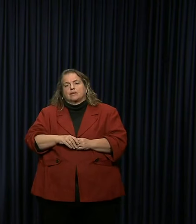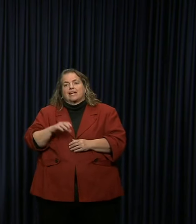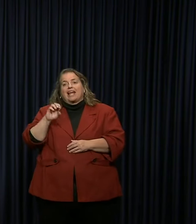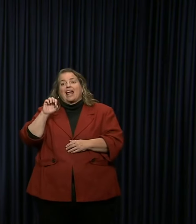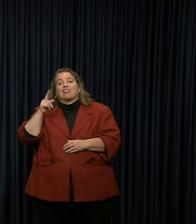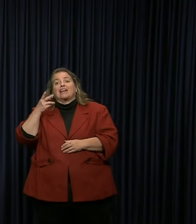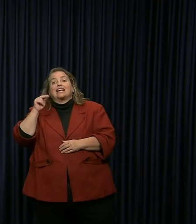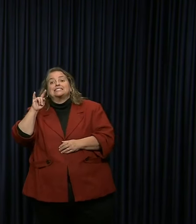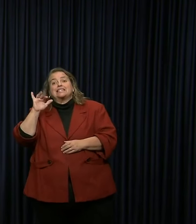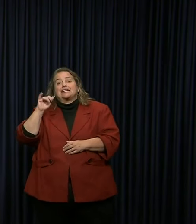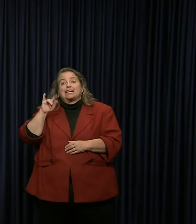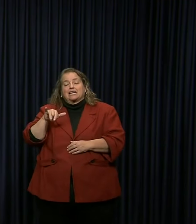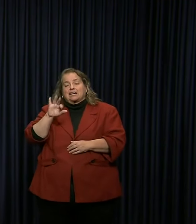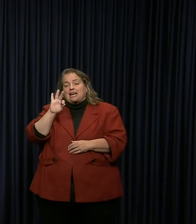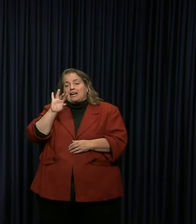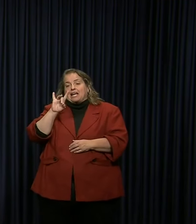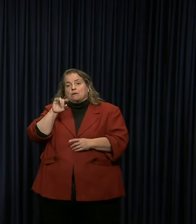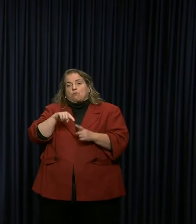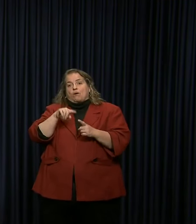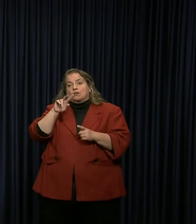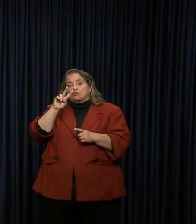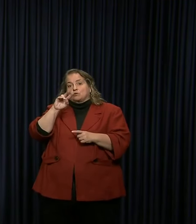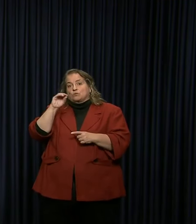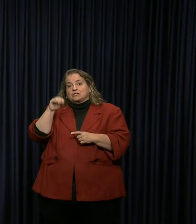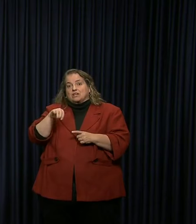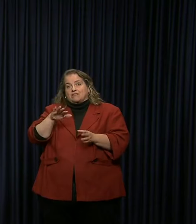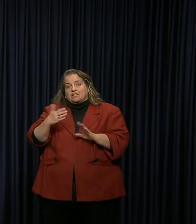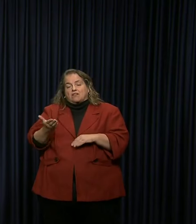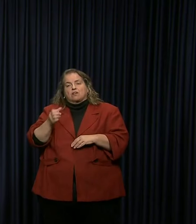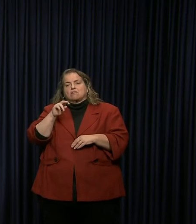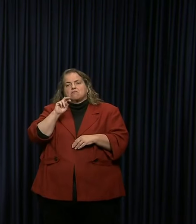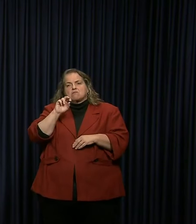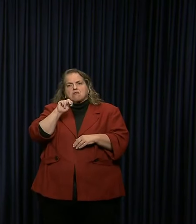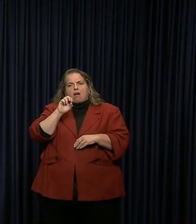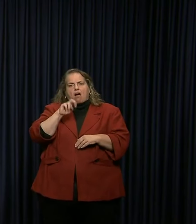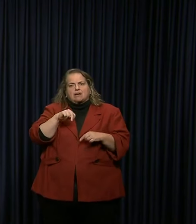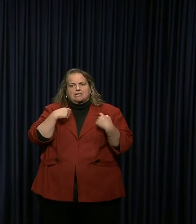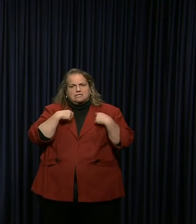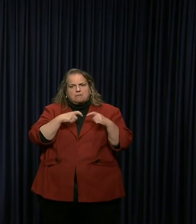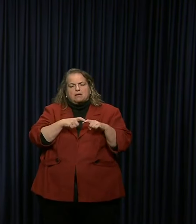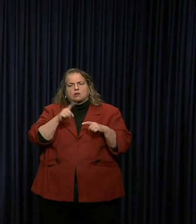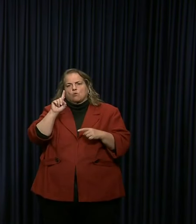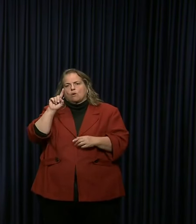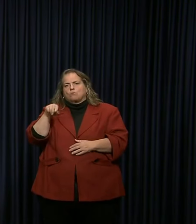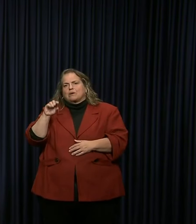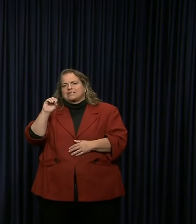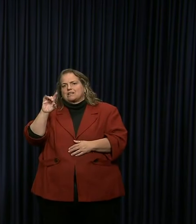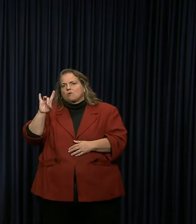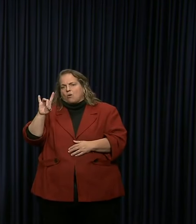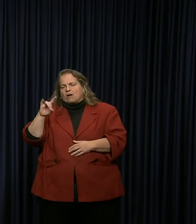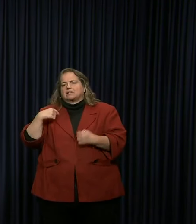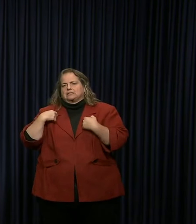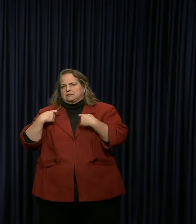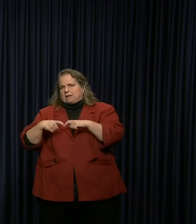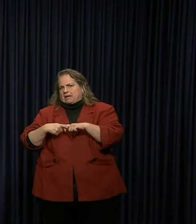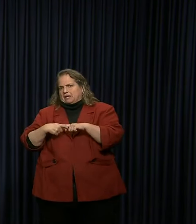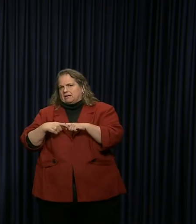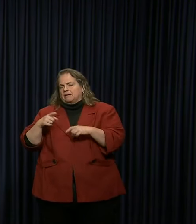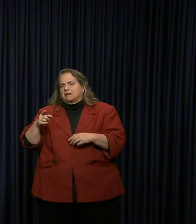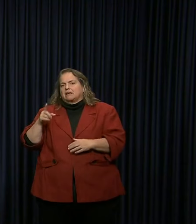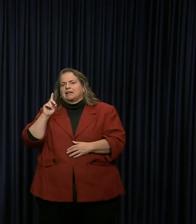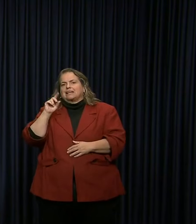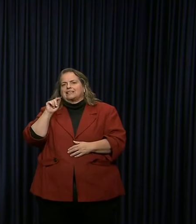ethnicity, 98.92% of deaths are non-Hispanic, and 1.08% are Hispanic. We